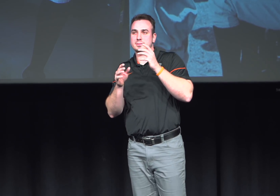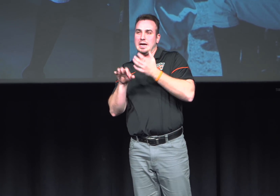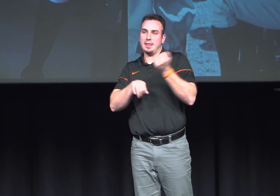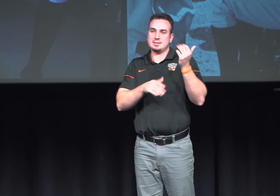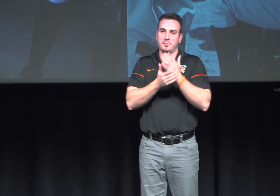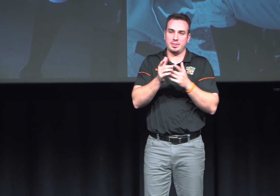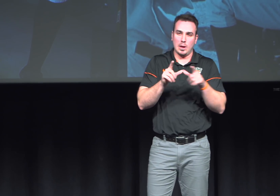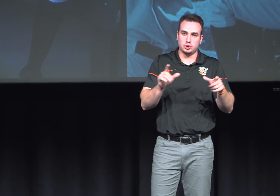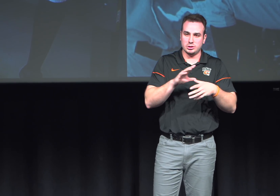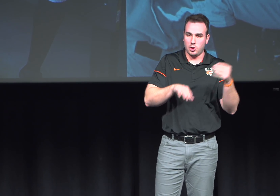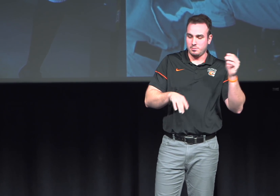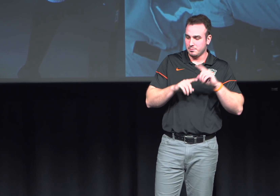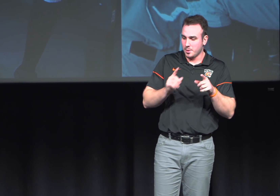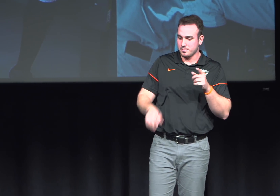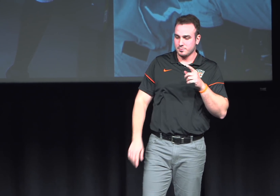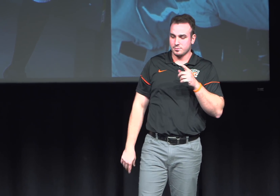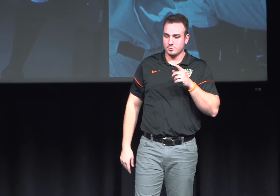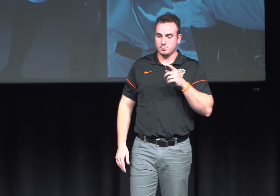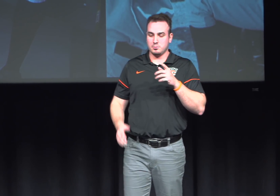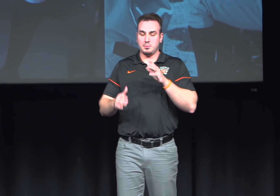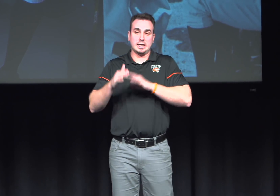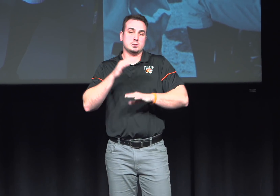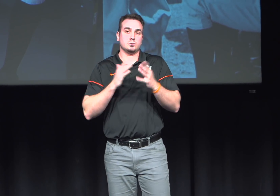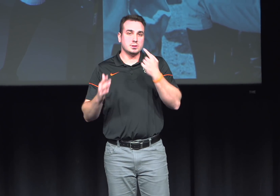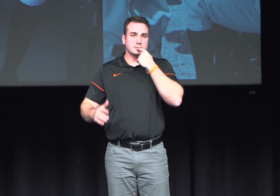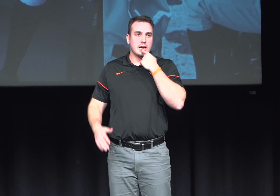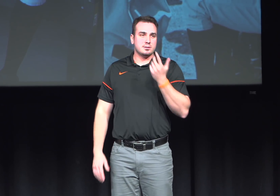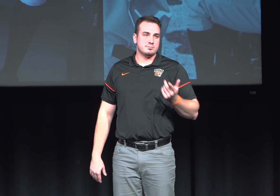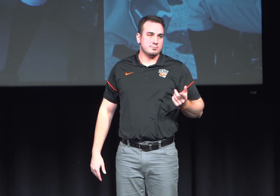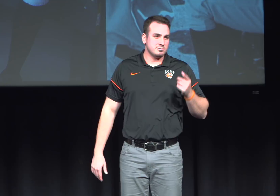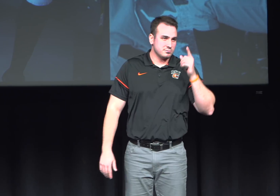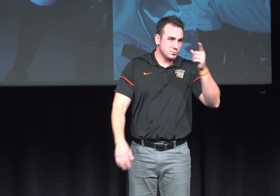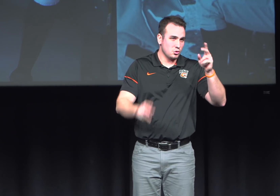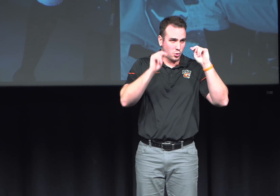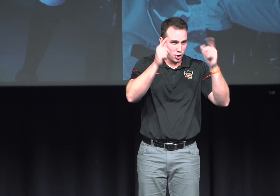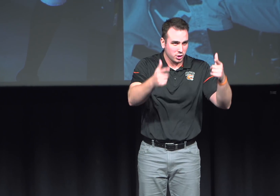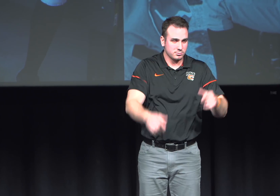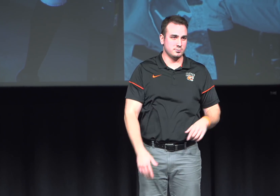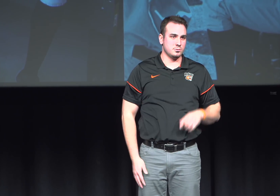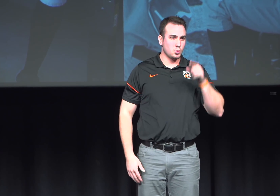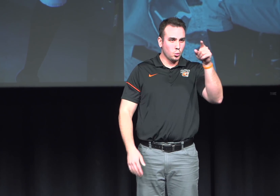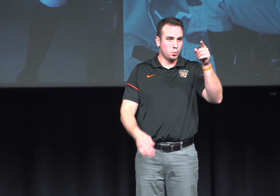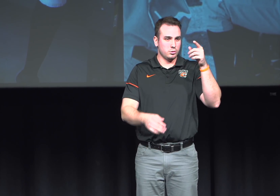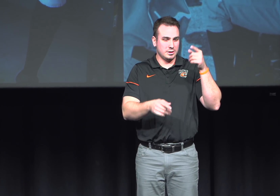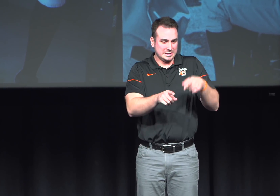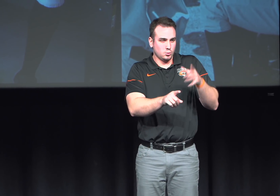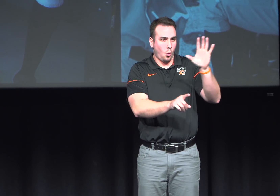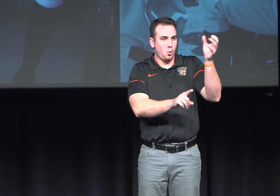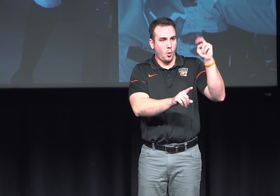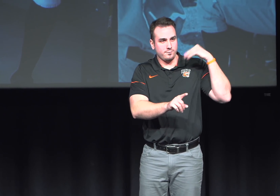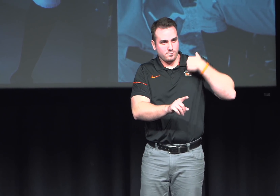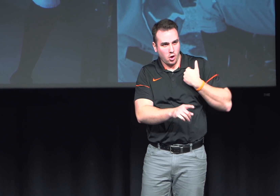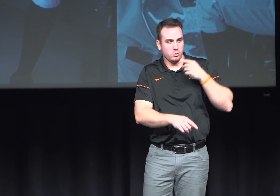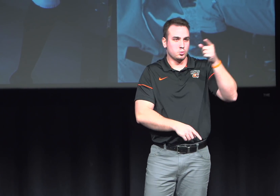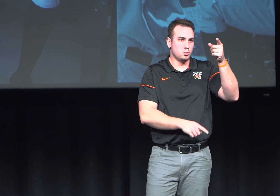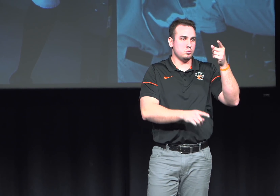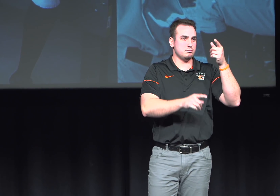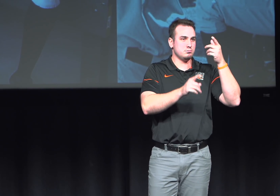try to take out some of the bad language of this. But basically what he said was I was no good. It was my own fault. I let all of the